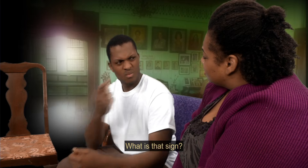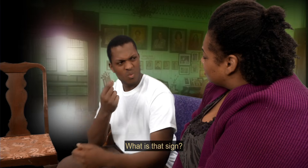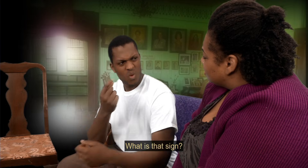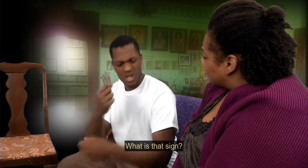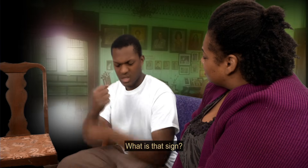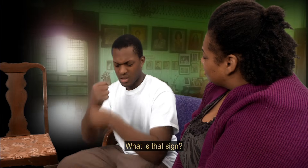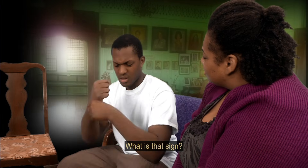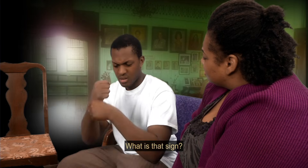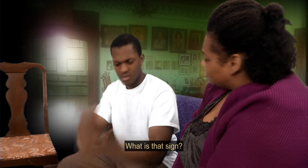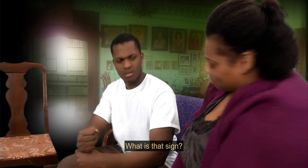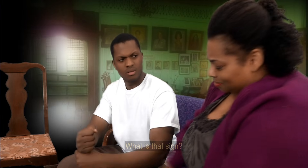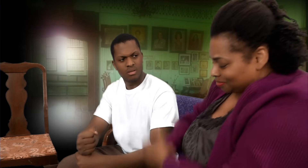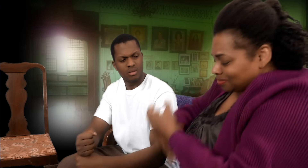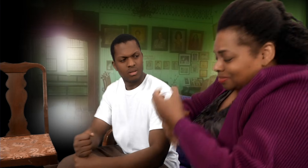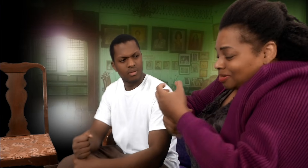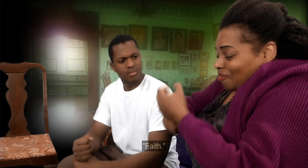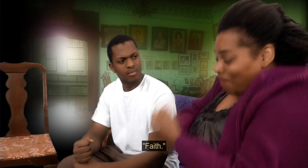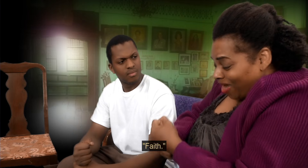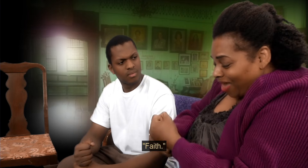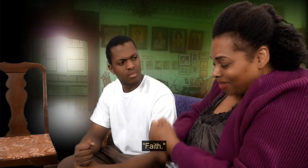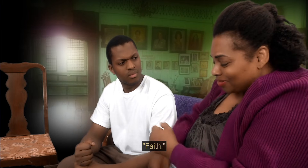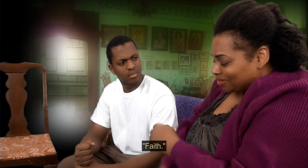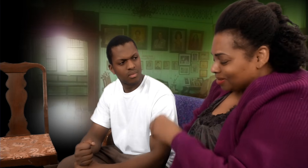What is that sign? Faith.